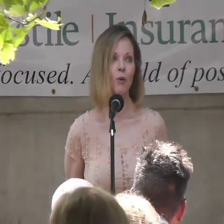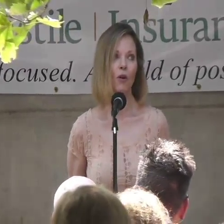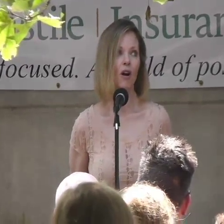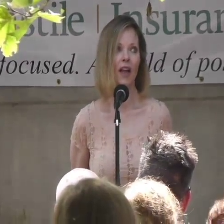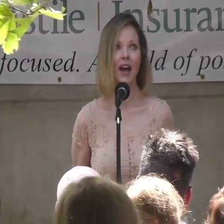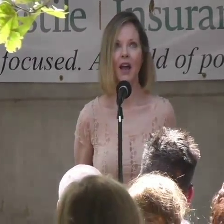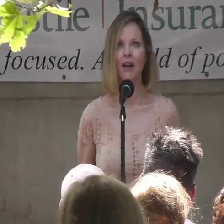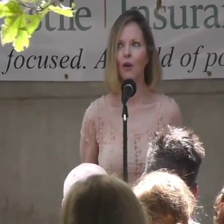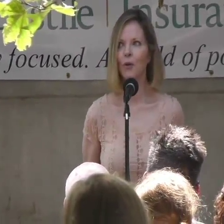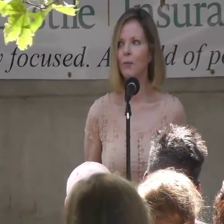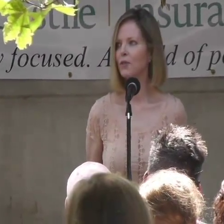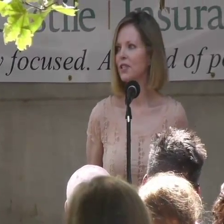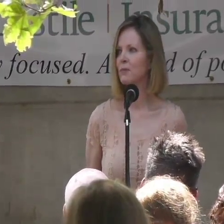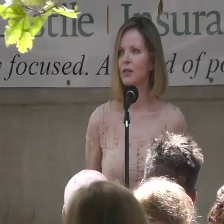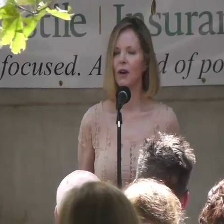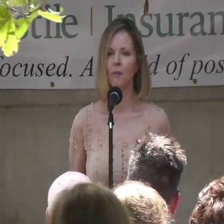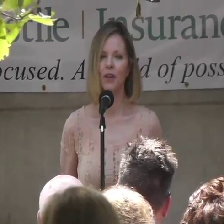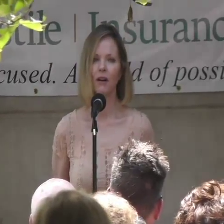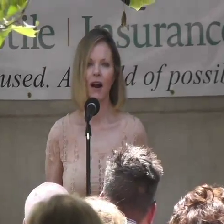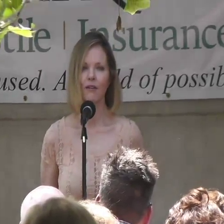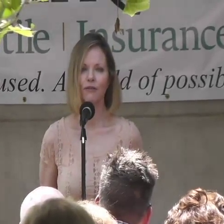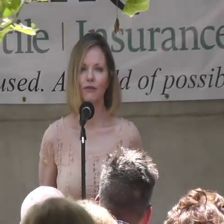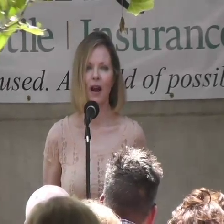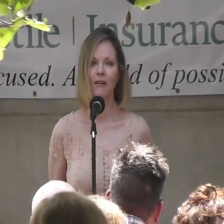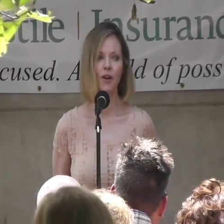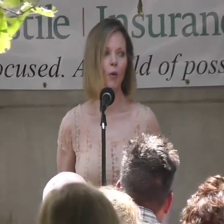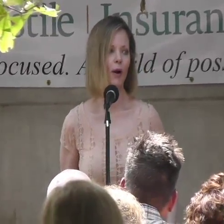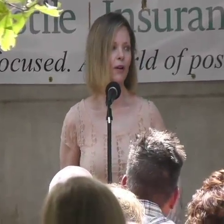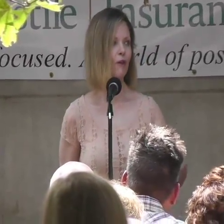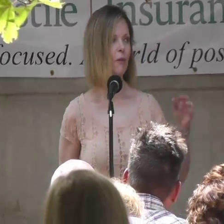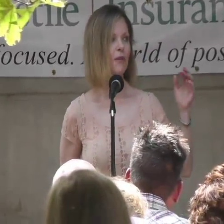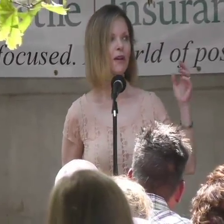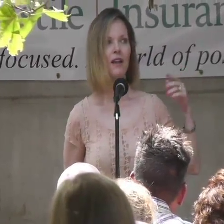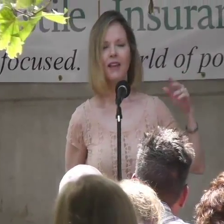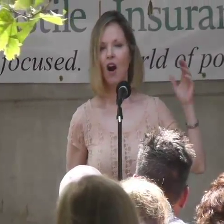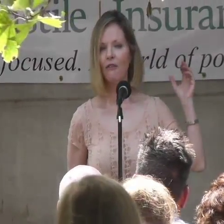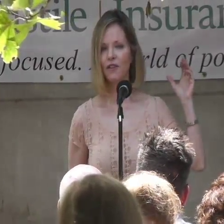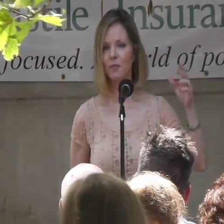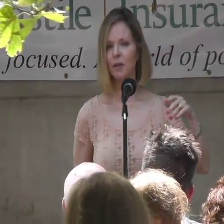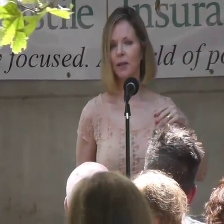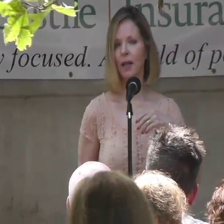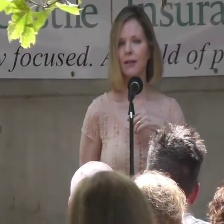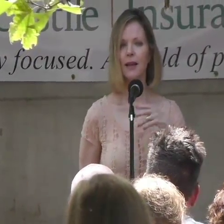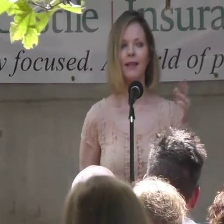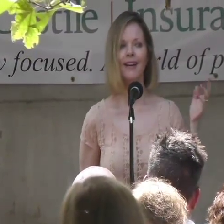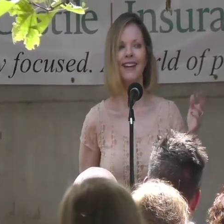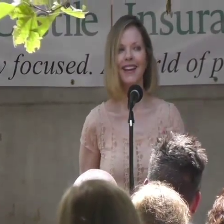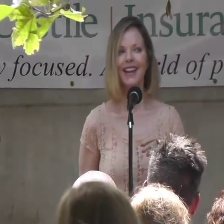And we were all, and people seemed to appear out of nowhere, from the